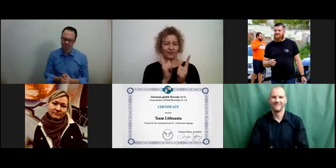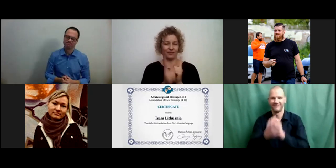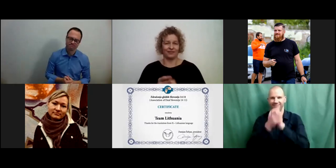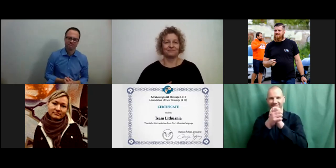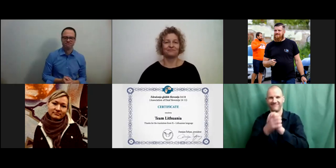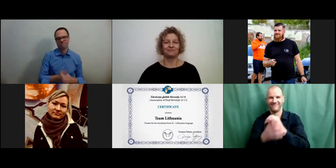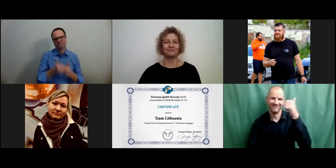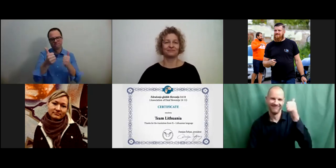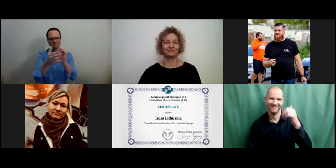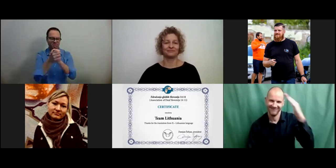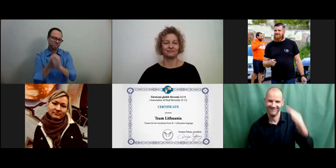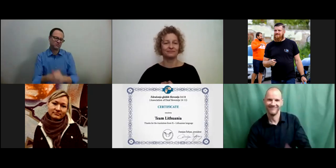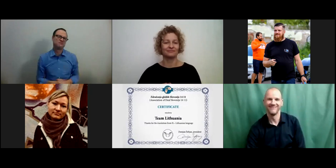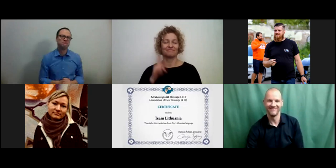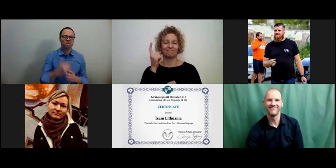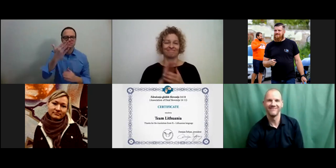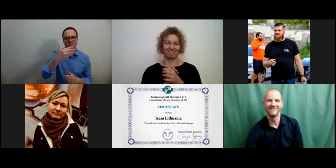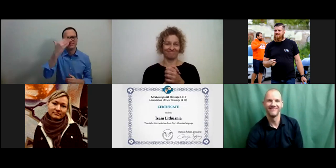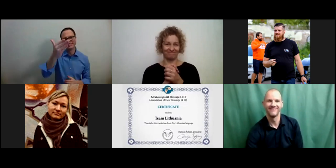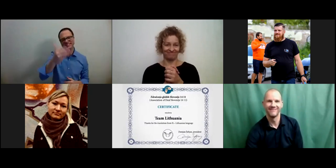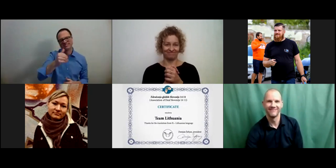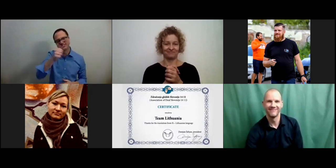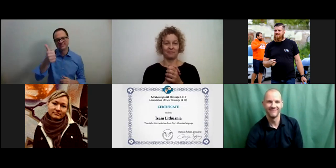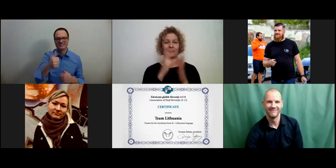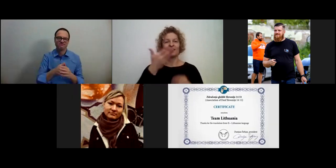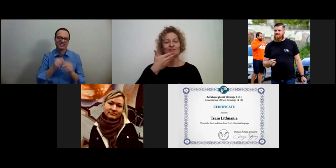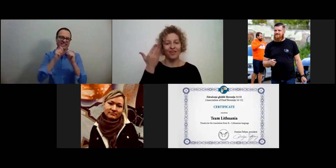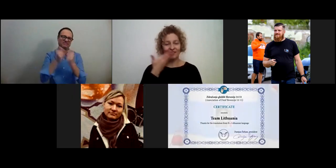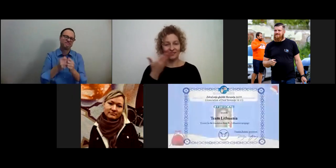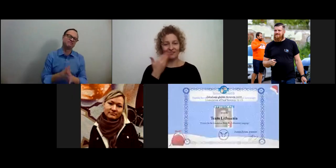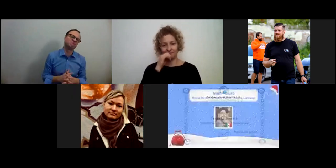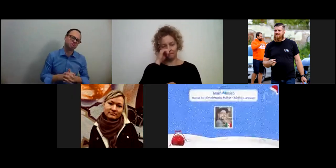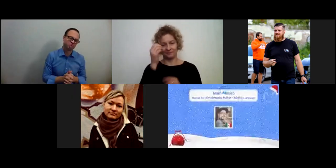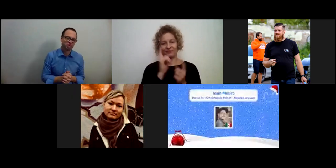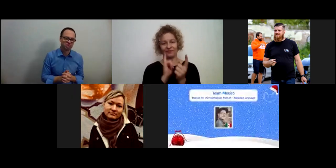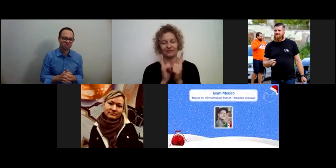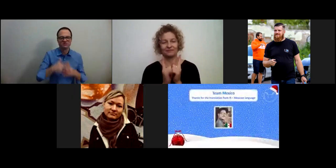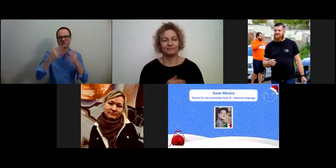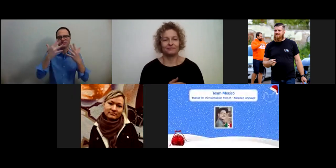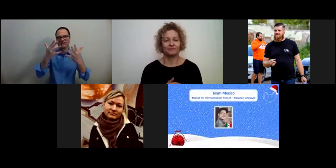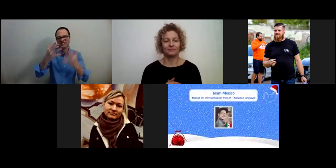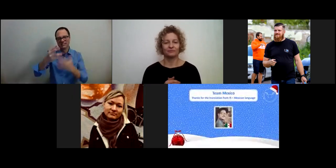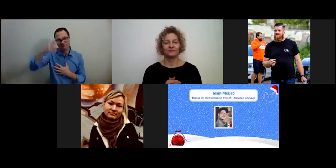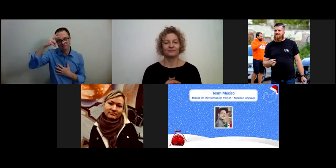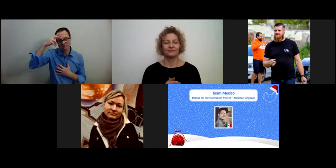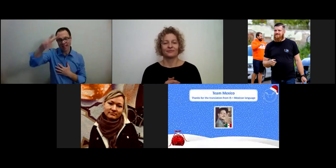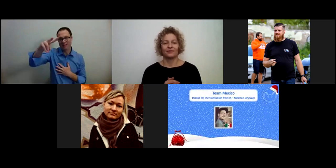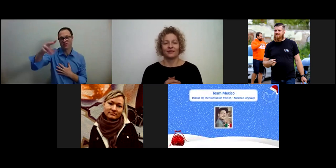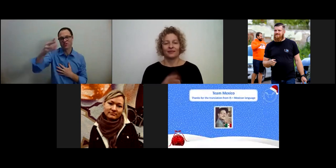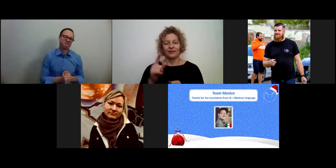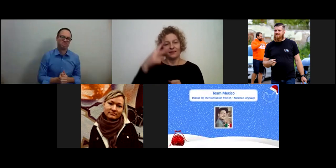we go back a long way. I want to thank you for your help in finding more interpreters from other countries. Thank